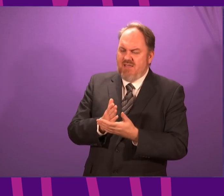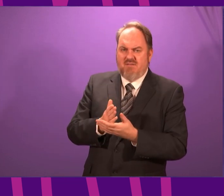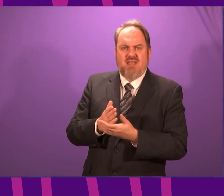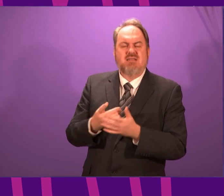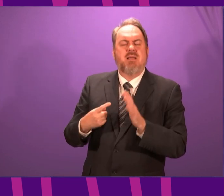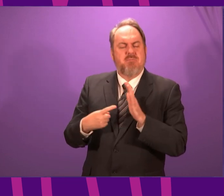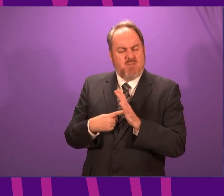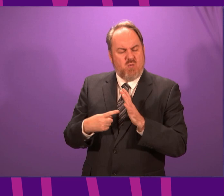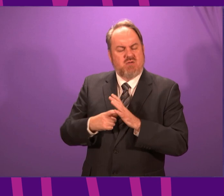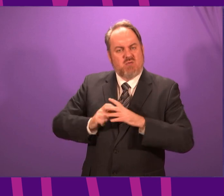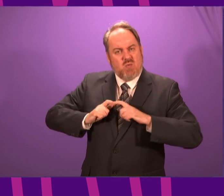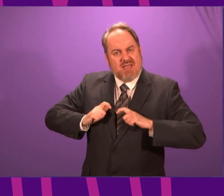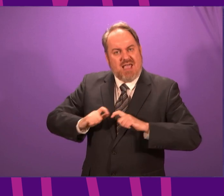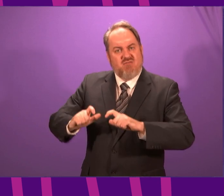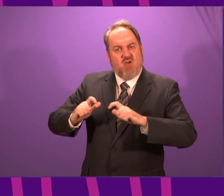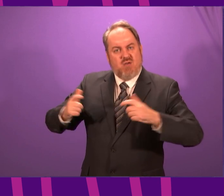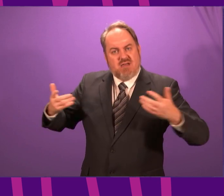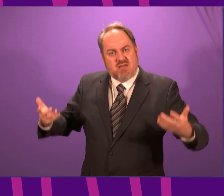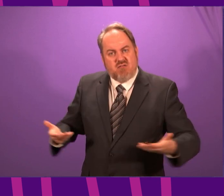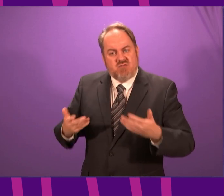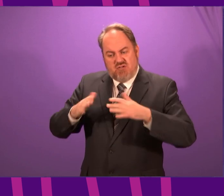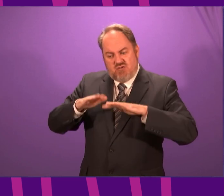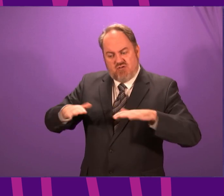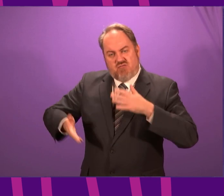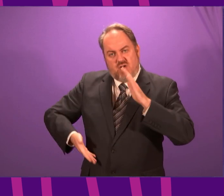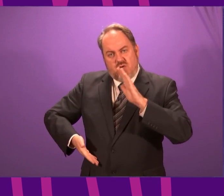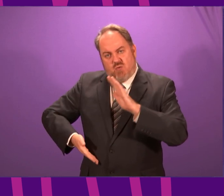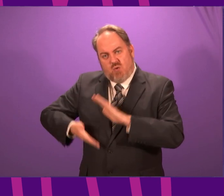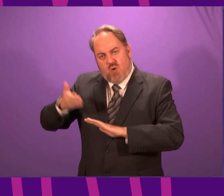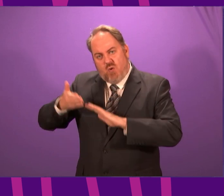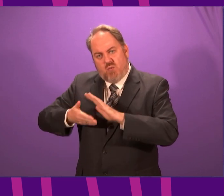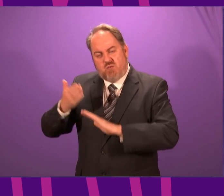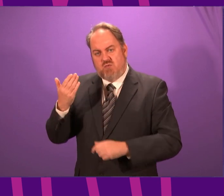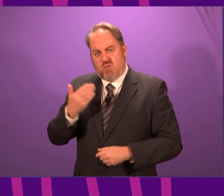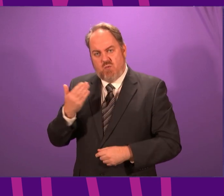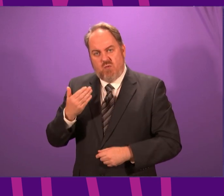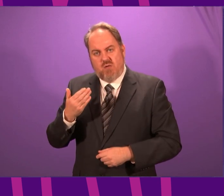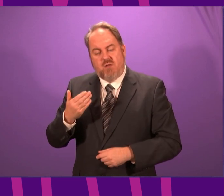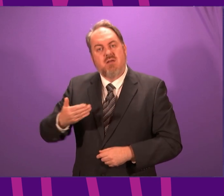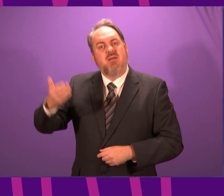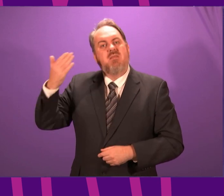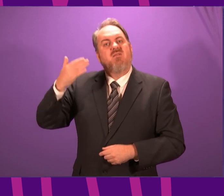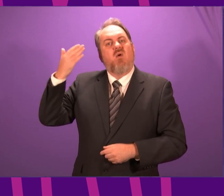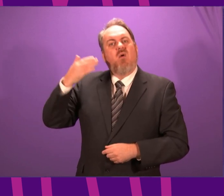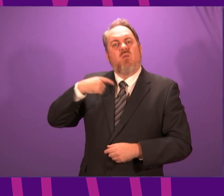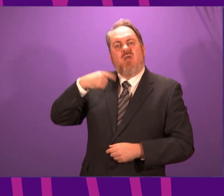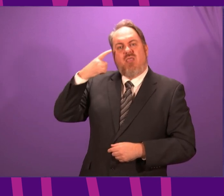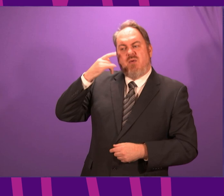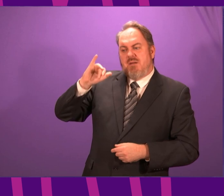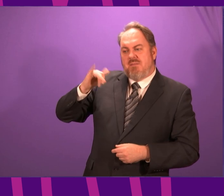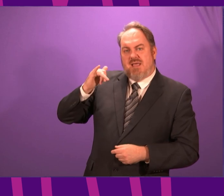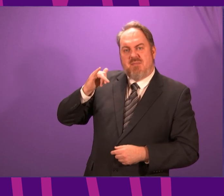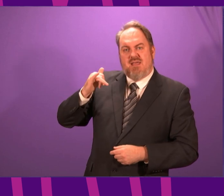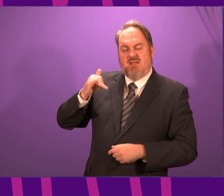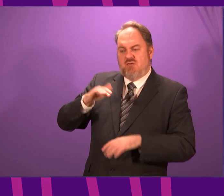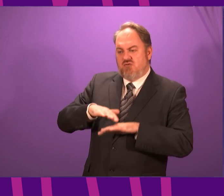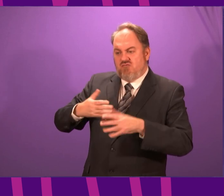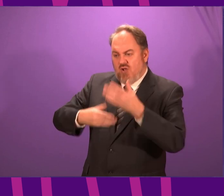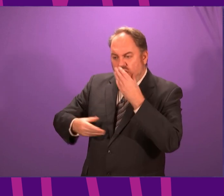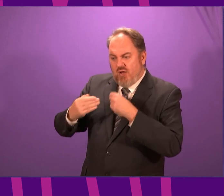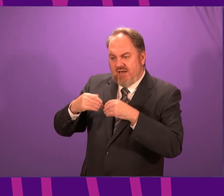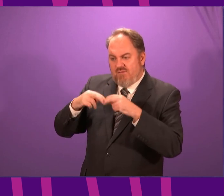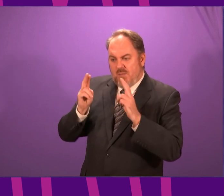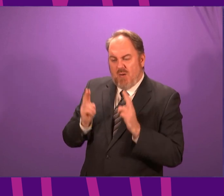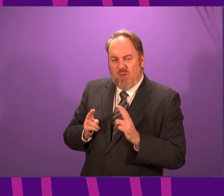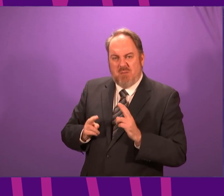physical opening and attendance at school. Where plans for blended learning were being advanced for half days and part weeks, we were clear